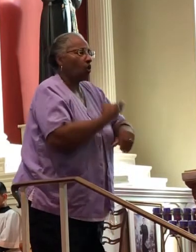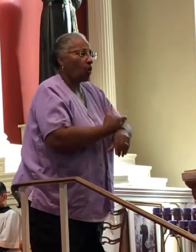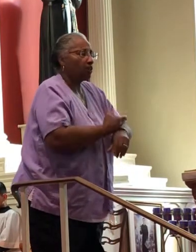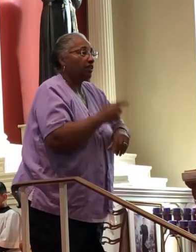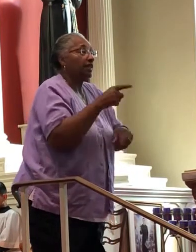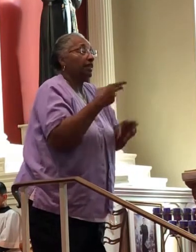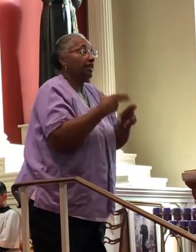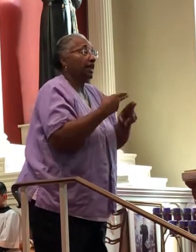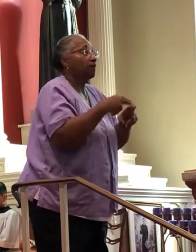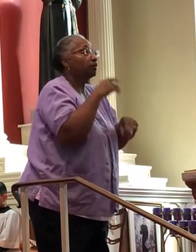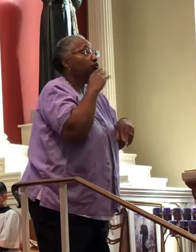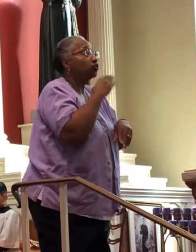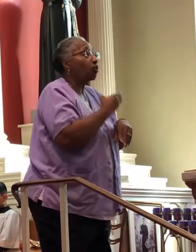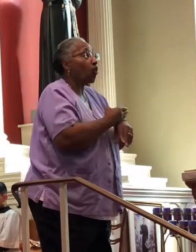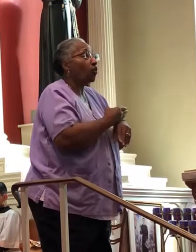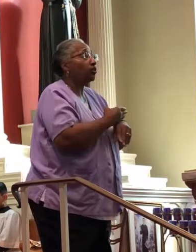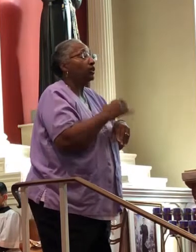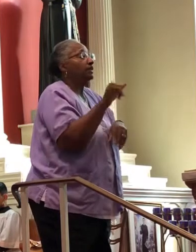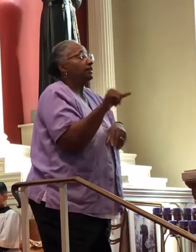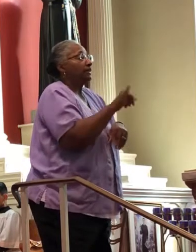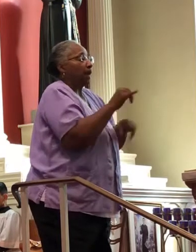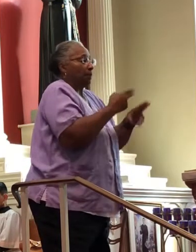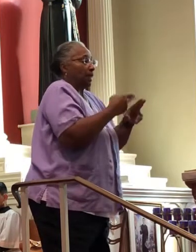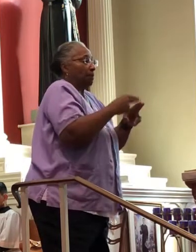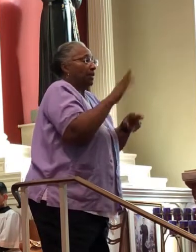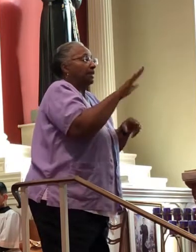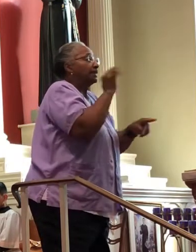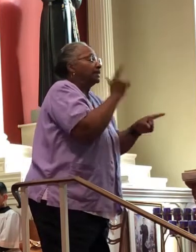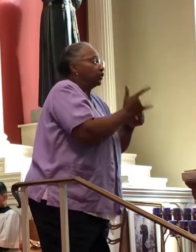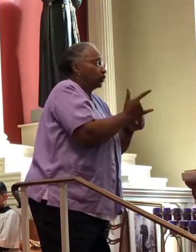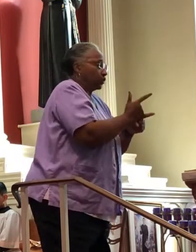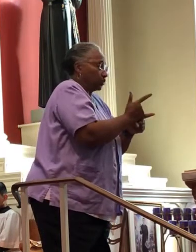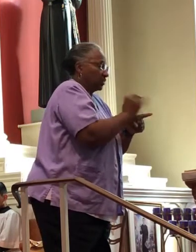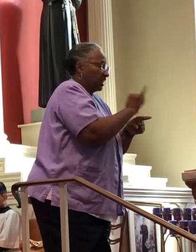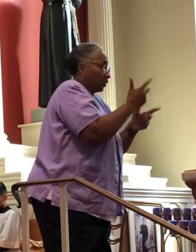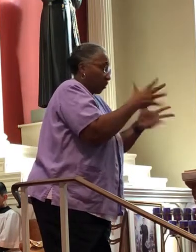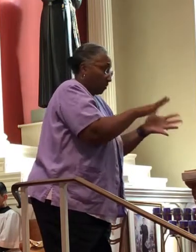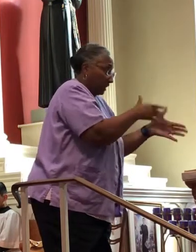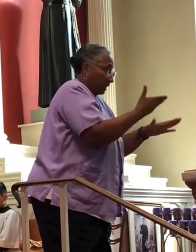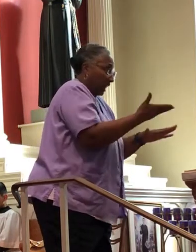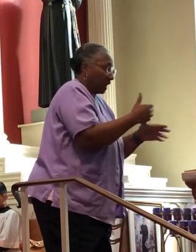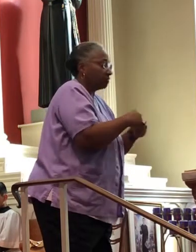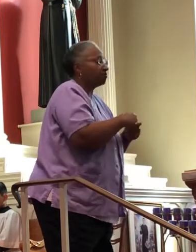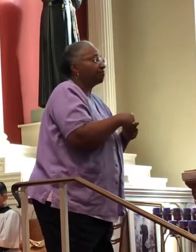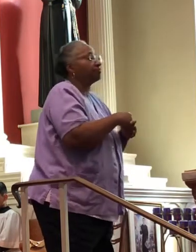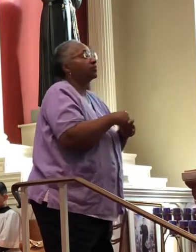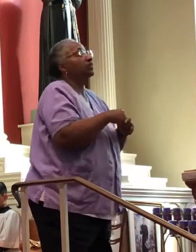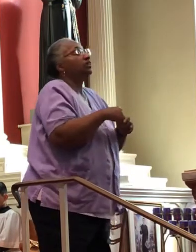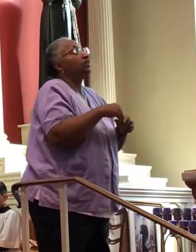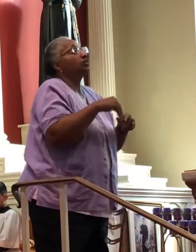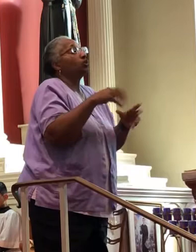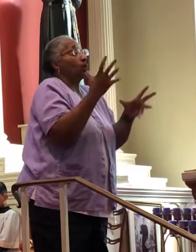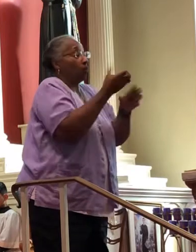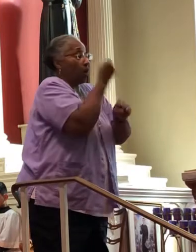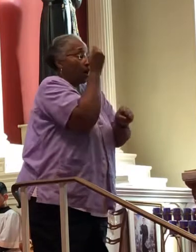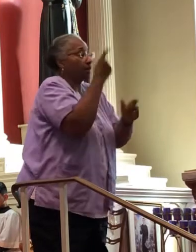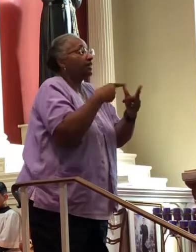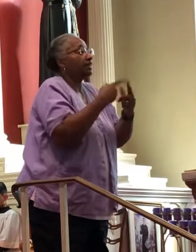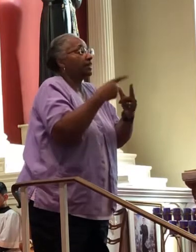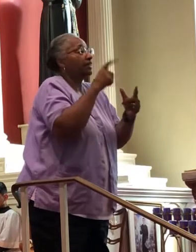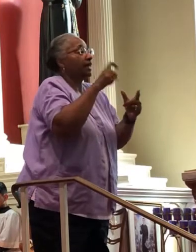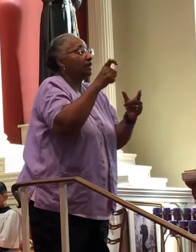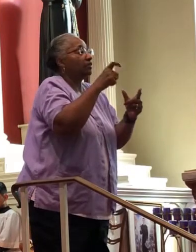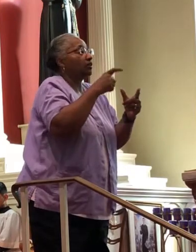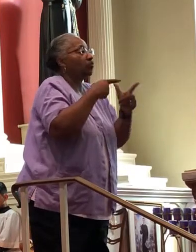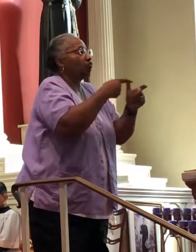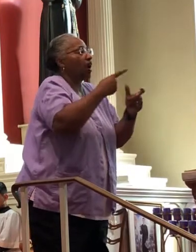daughter after his sister that had died. And the victory lap, he took the daughter out. It was very emotional and